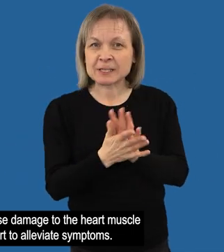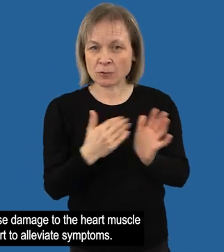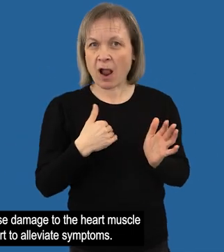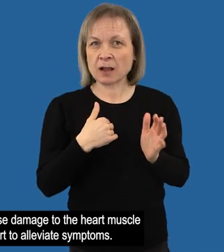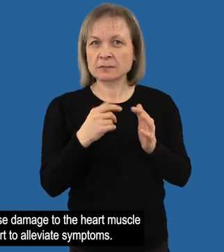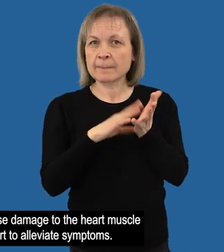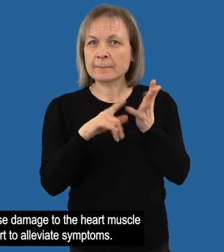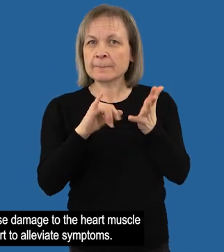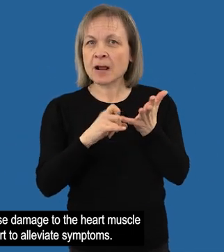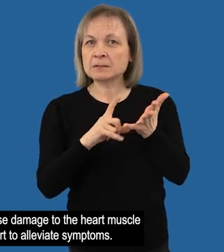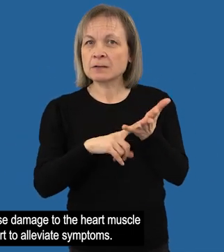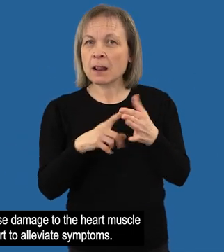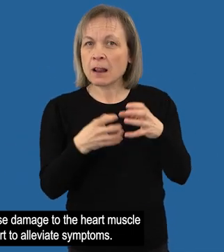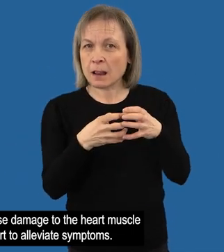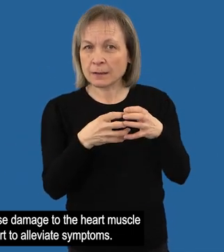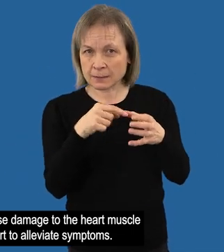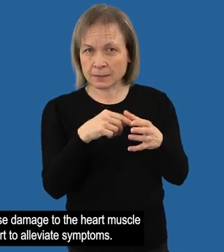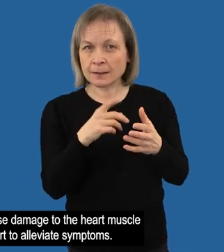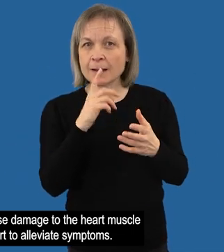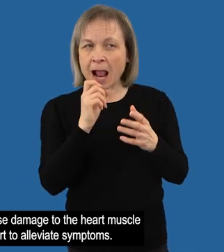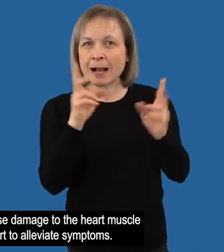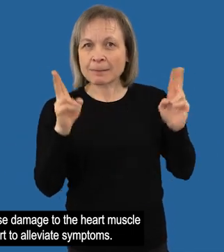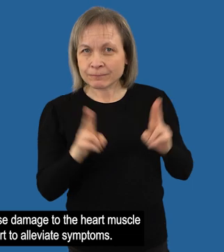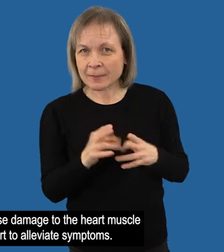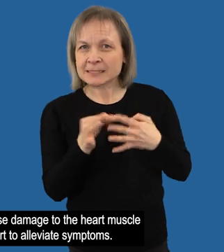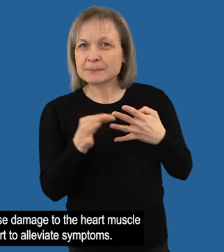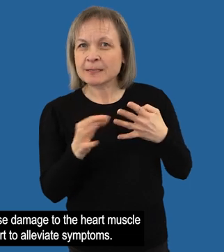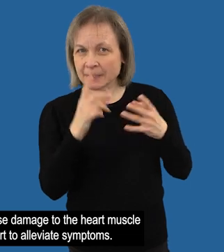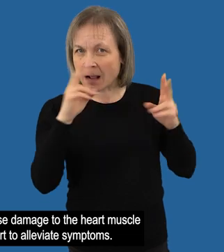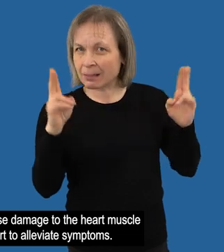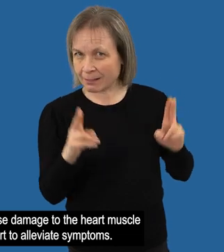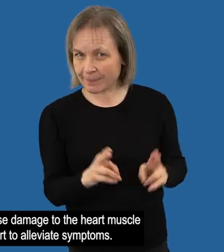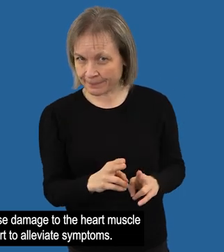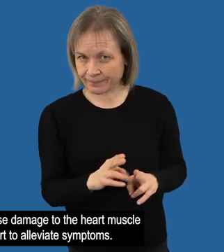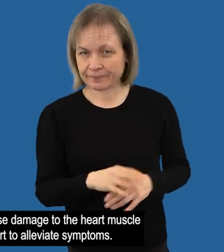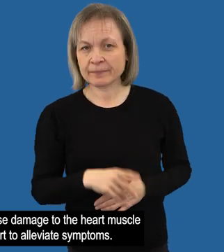This will minimise damage to the heart muscle and start to alleviate symptoms.